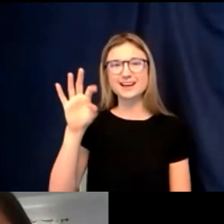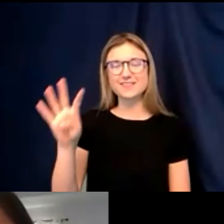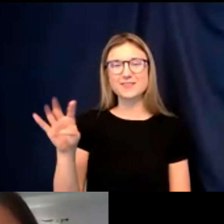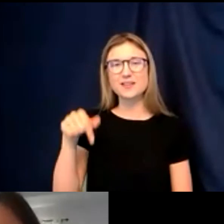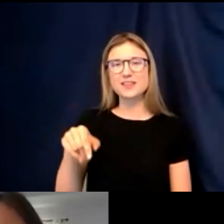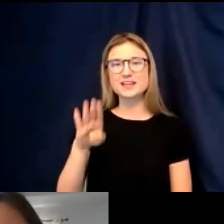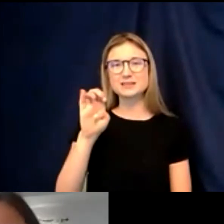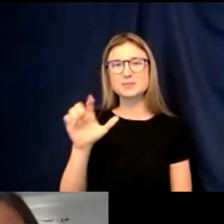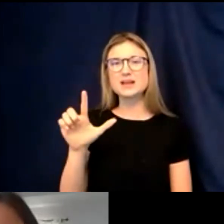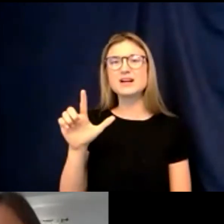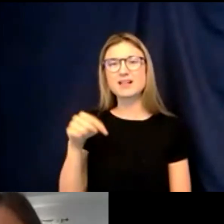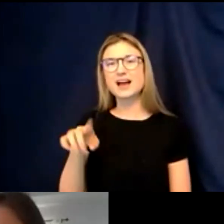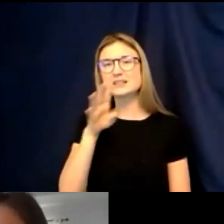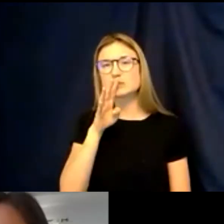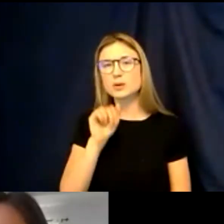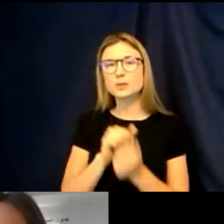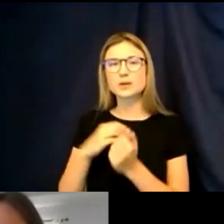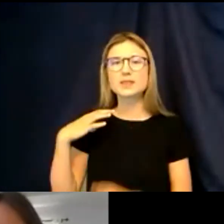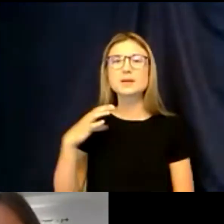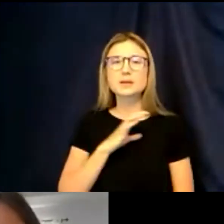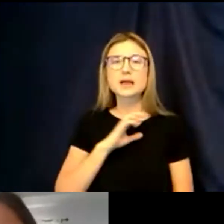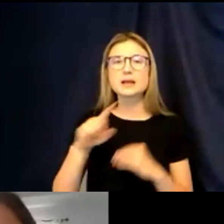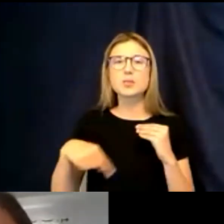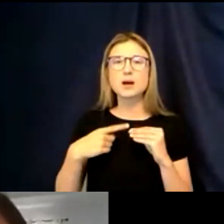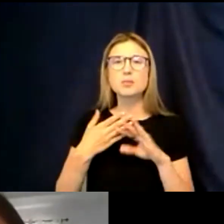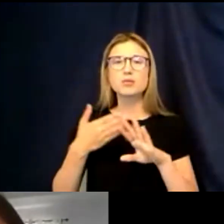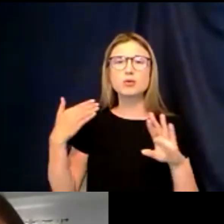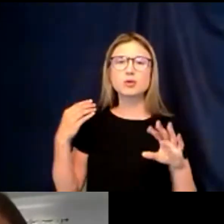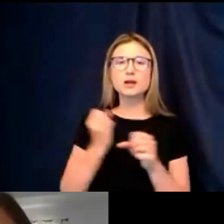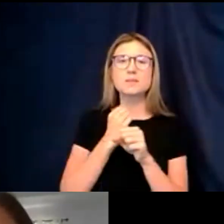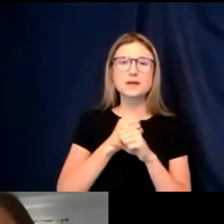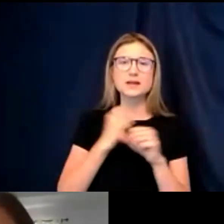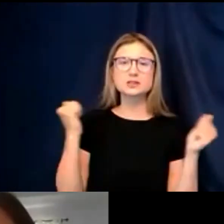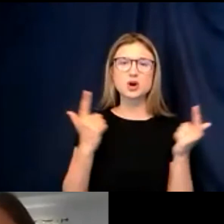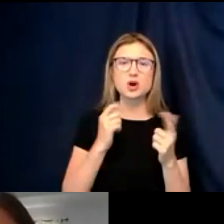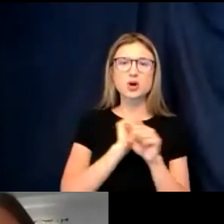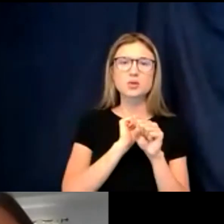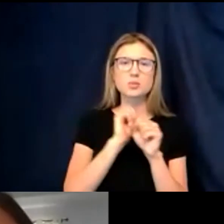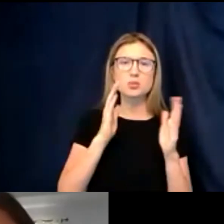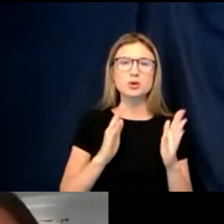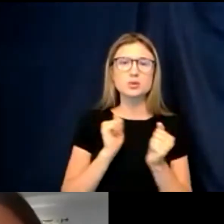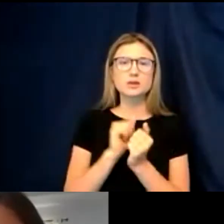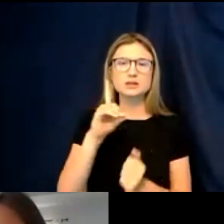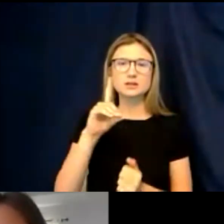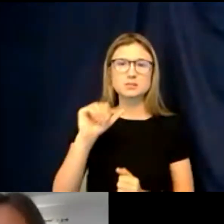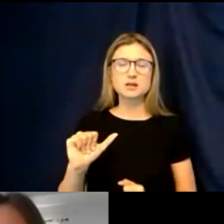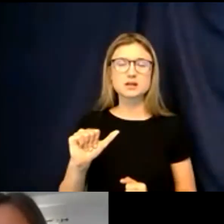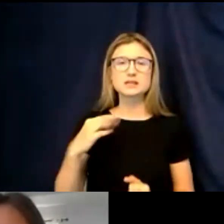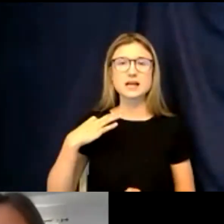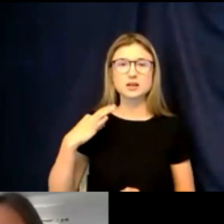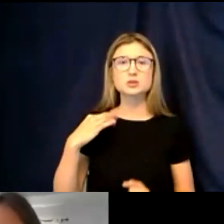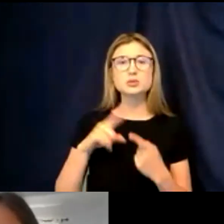this committee about that makes all employees with disabilities eligible to collect unemployment